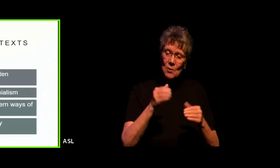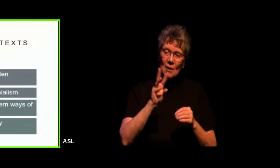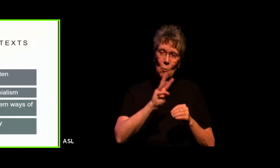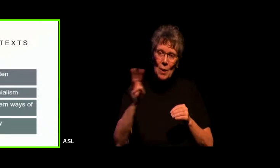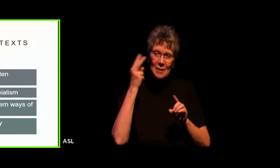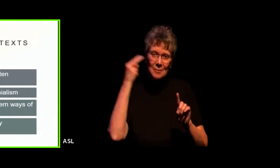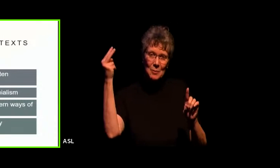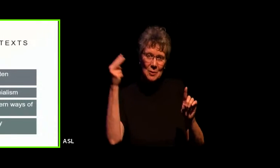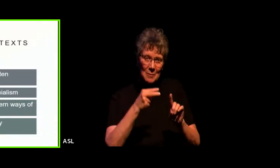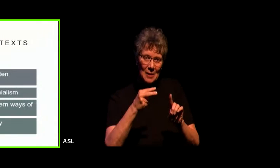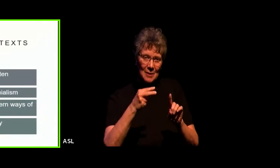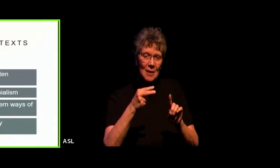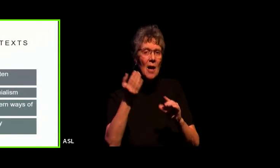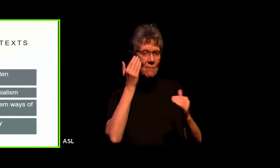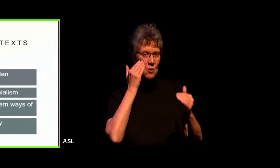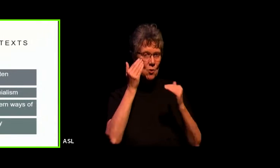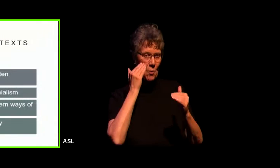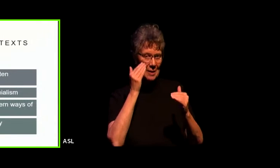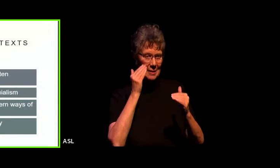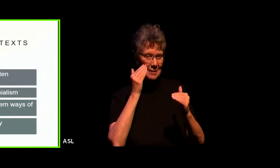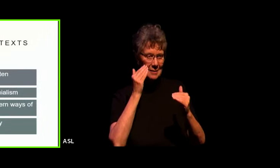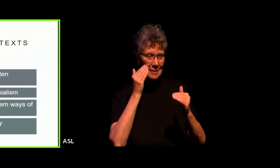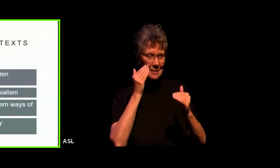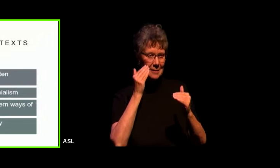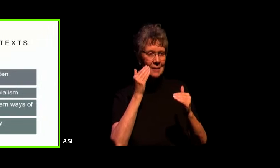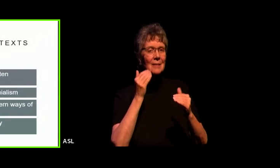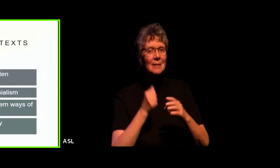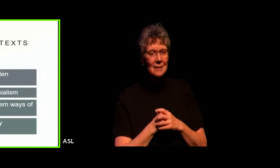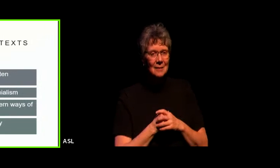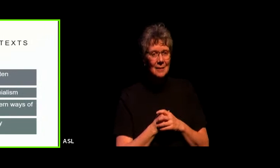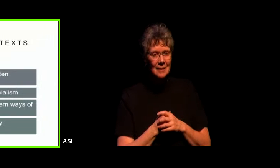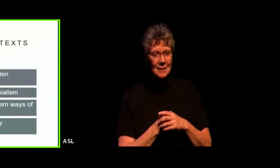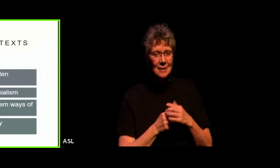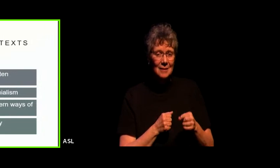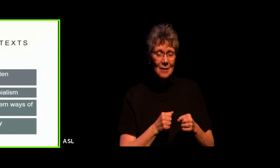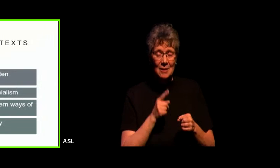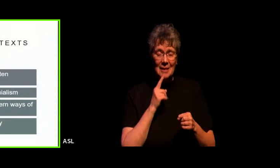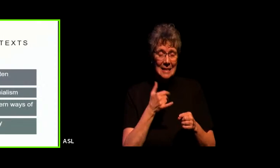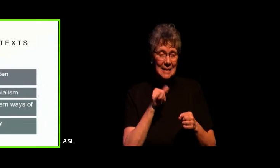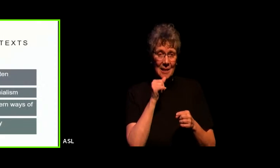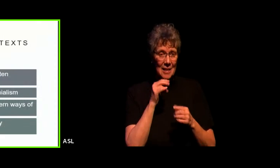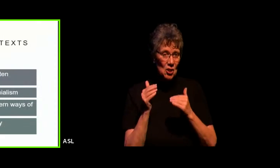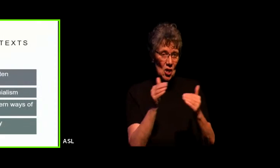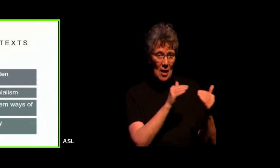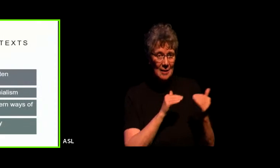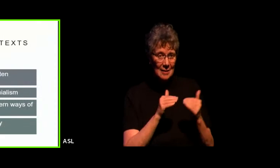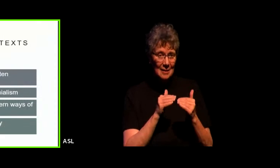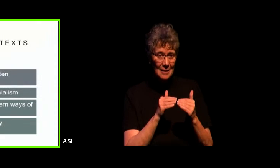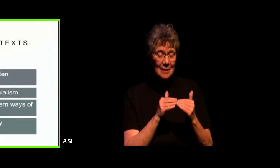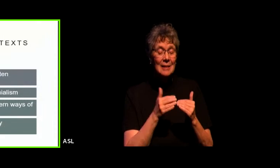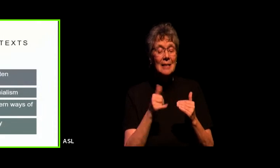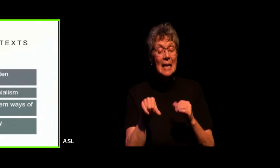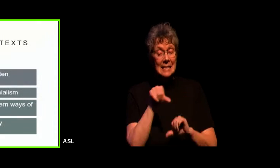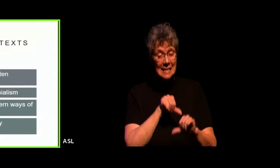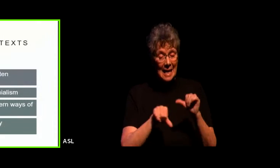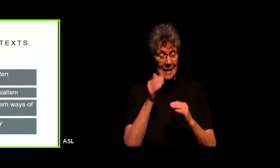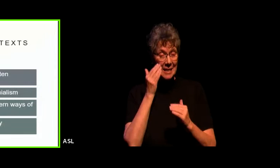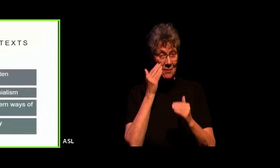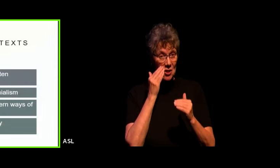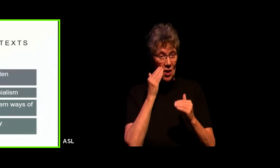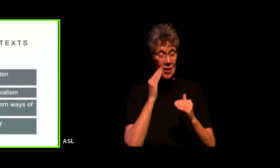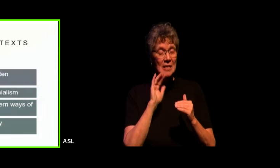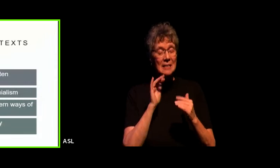where those ways of knowing can be equal. In archaeology, they're not, and they're still not equal. There's still a place where scientific knowledge holds a higher